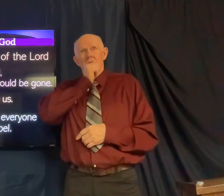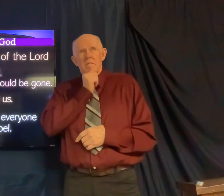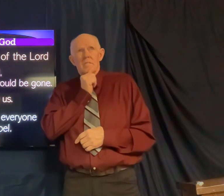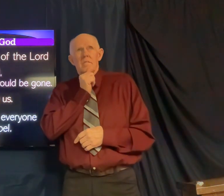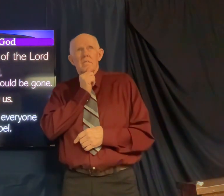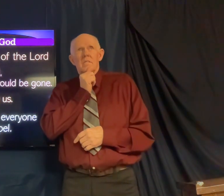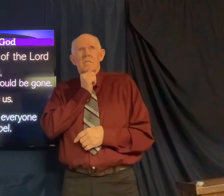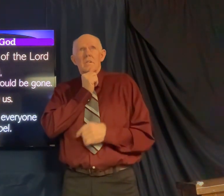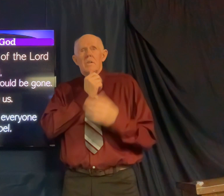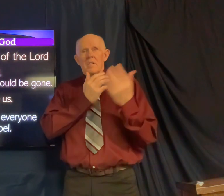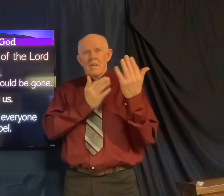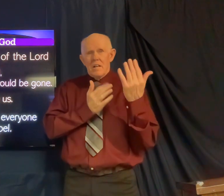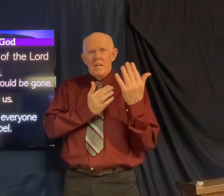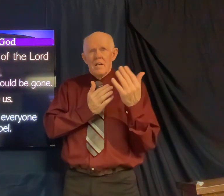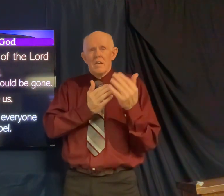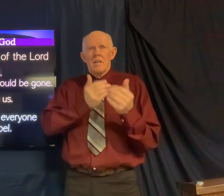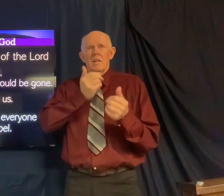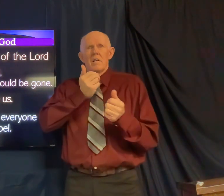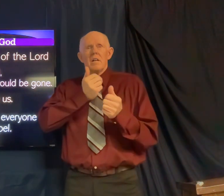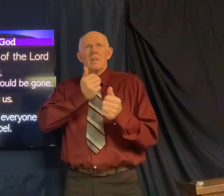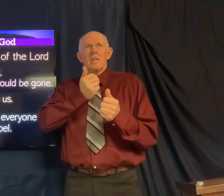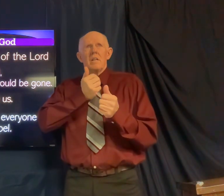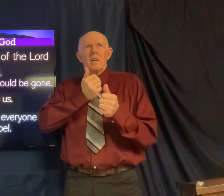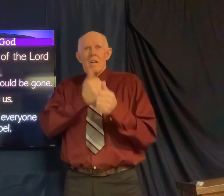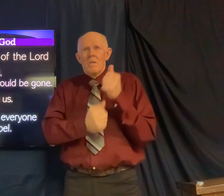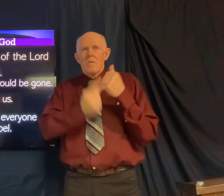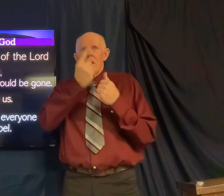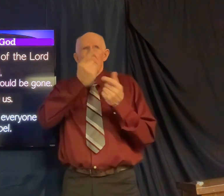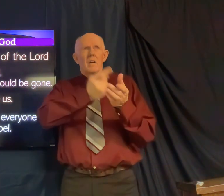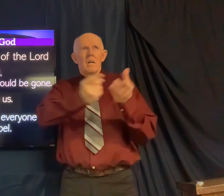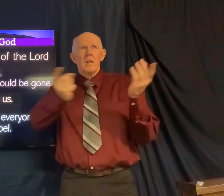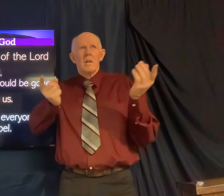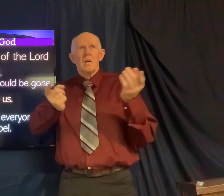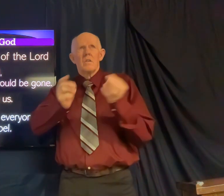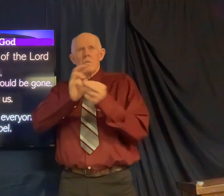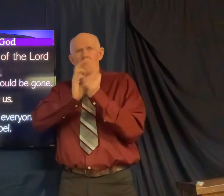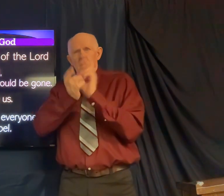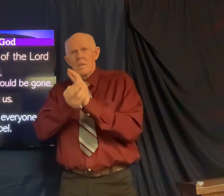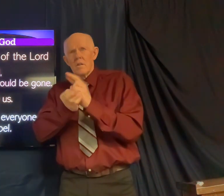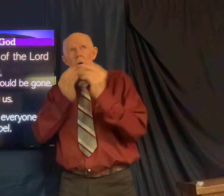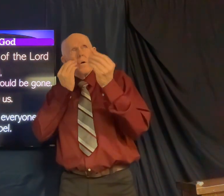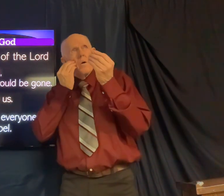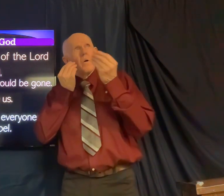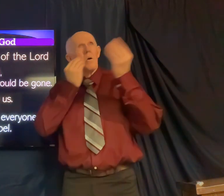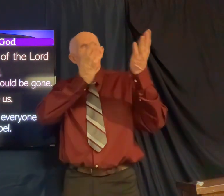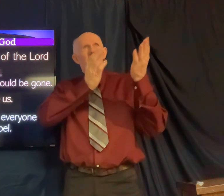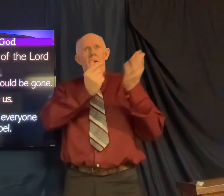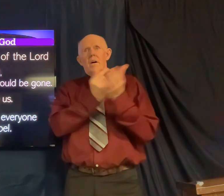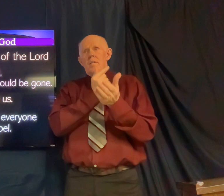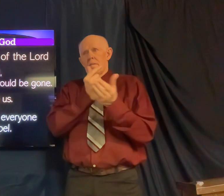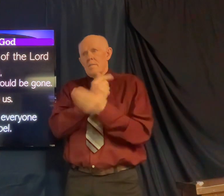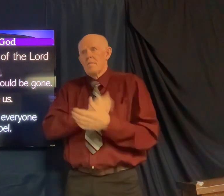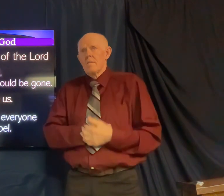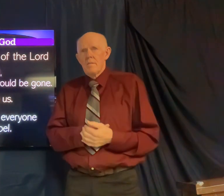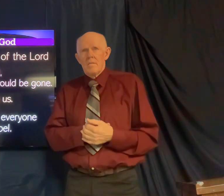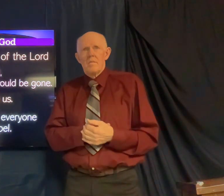He is patient. He waits for everyone to repent and obey the gospel.